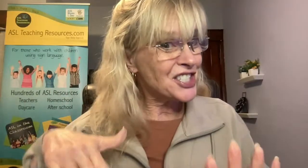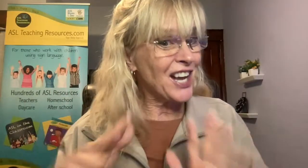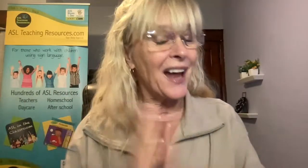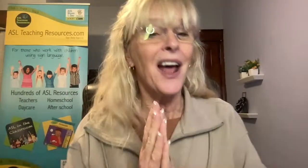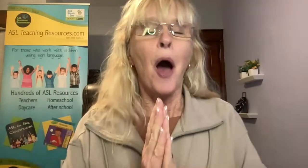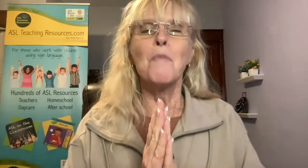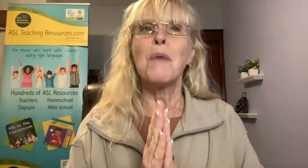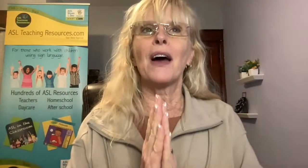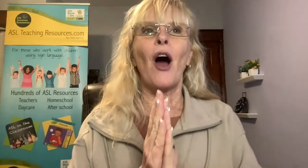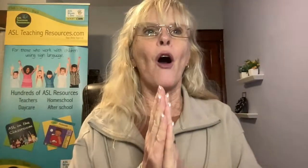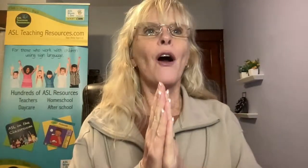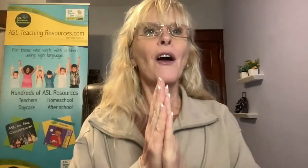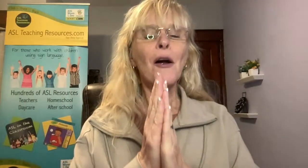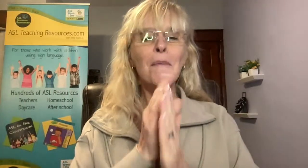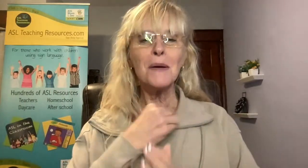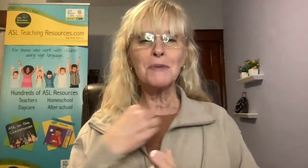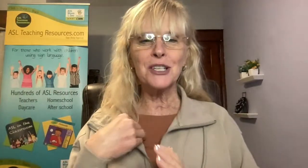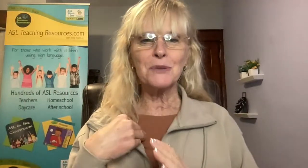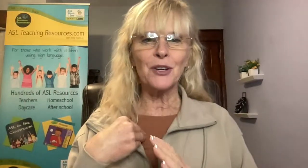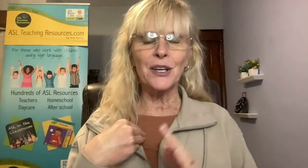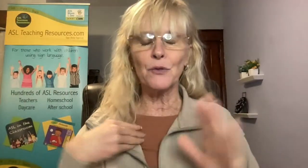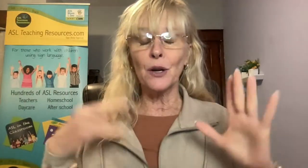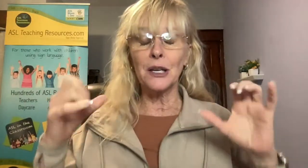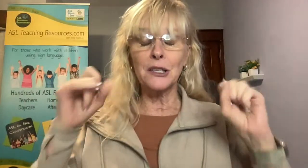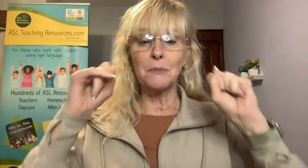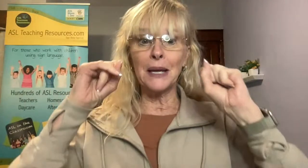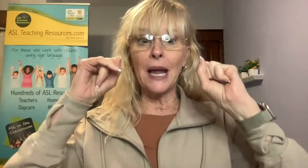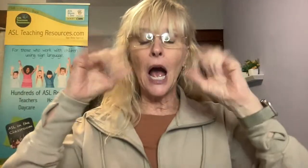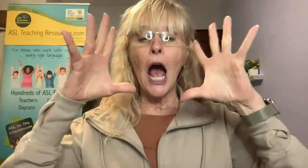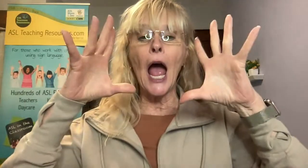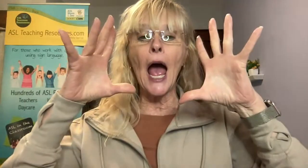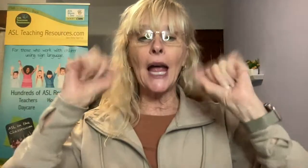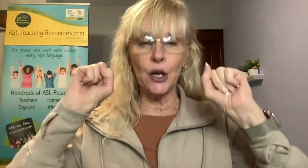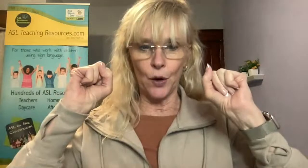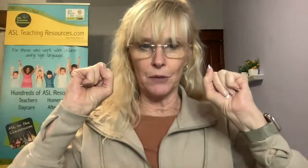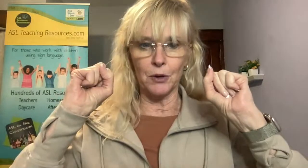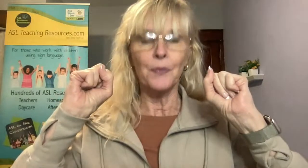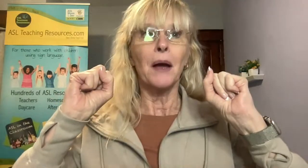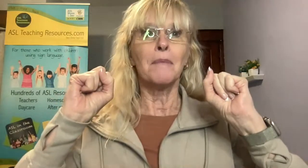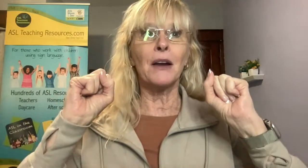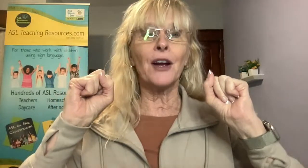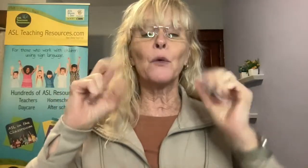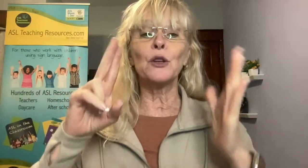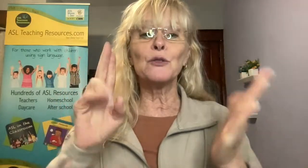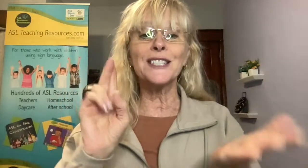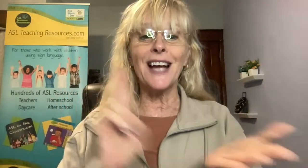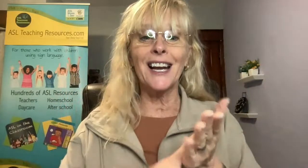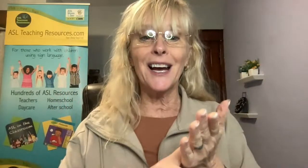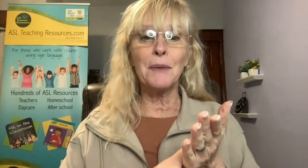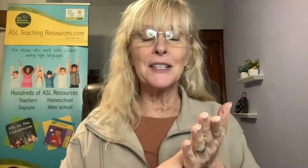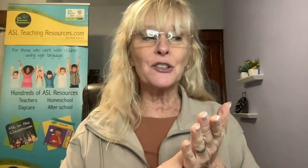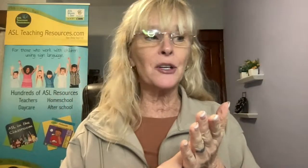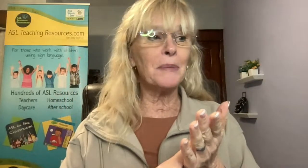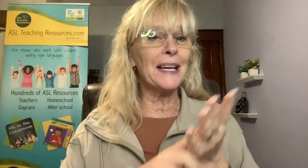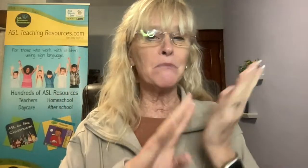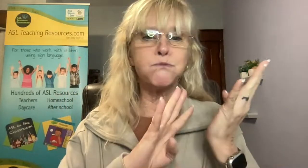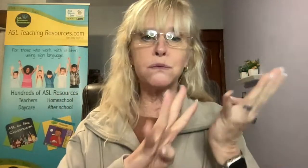yet, but our memberships are getting ready to be incredible. Matter of fact, when you sign up, it's going to be